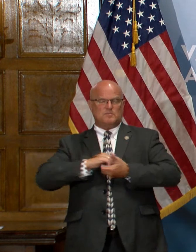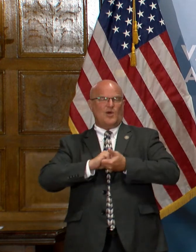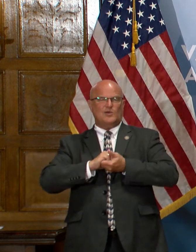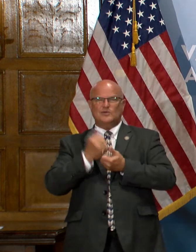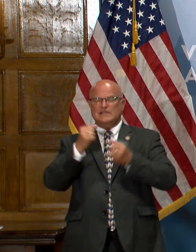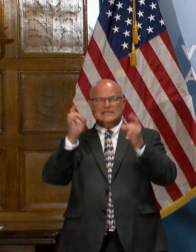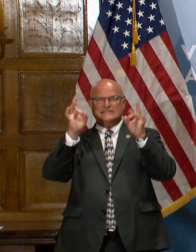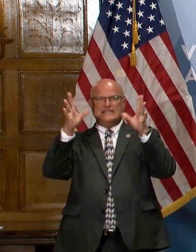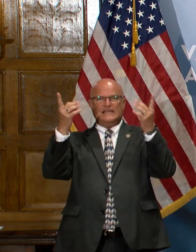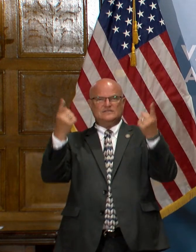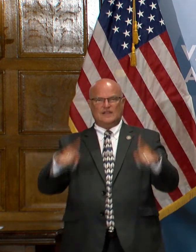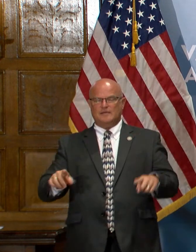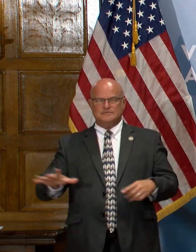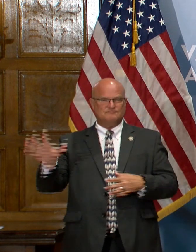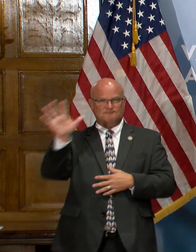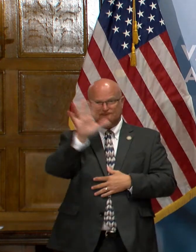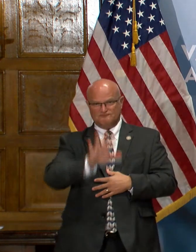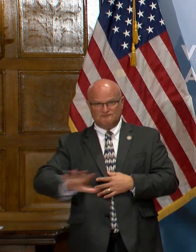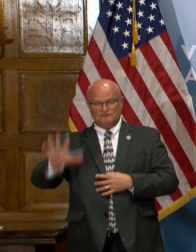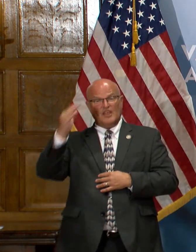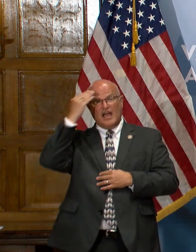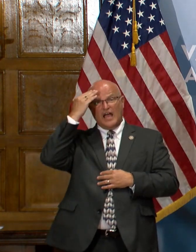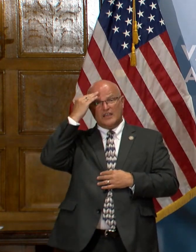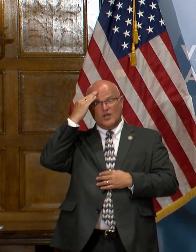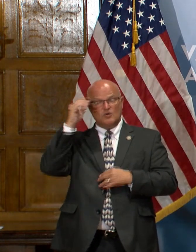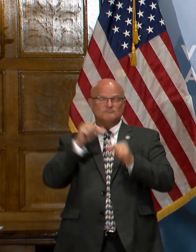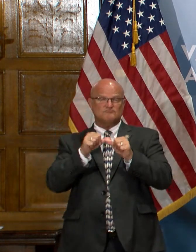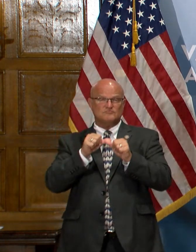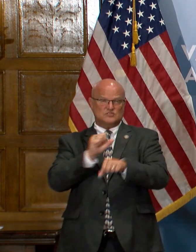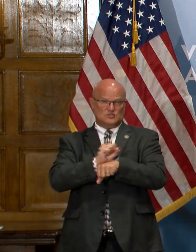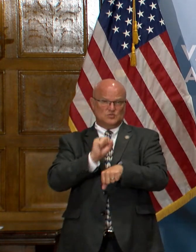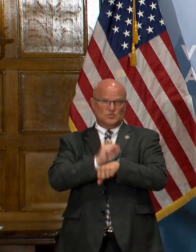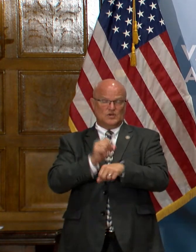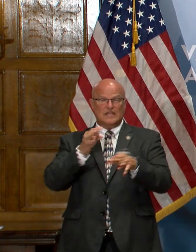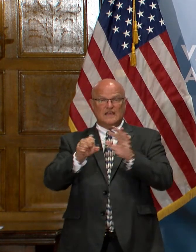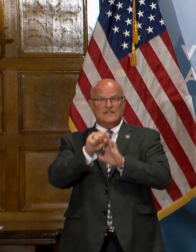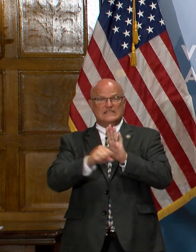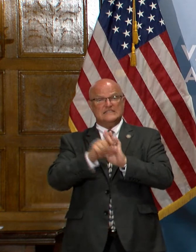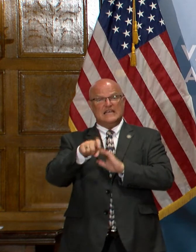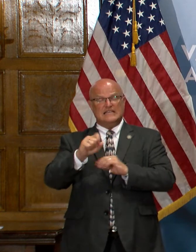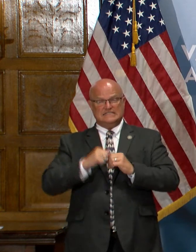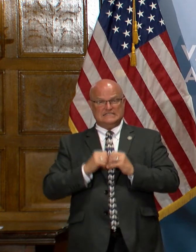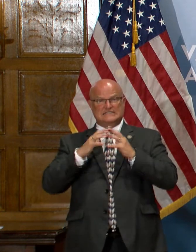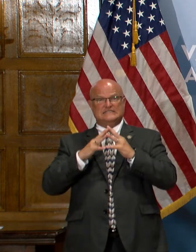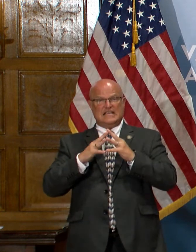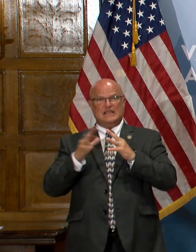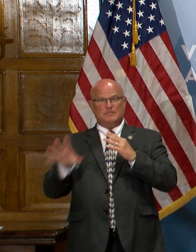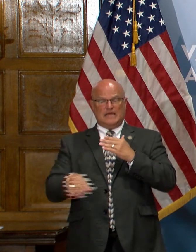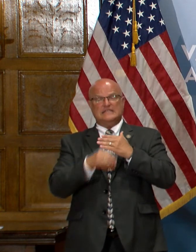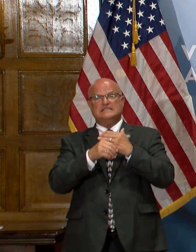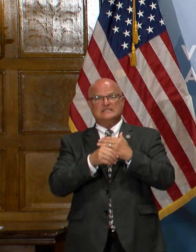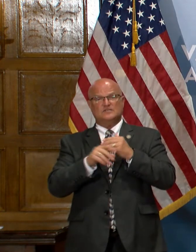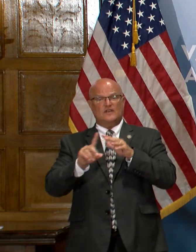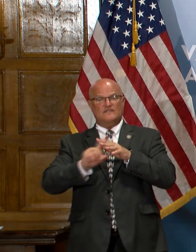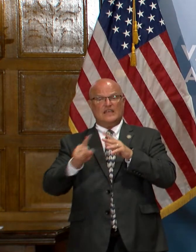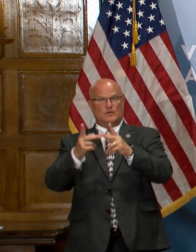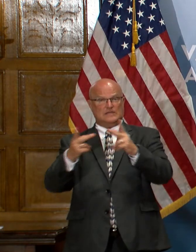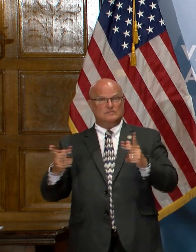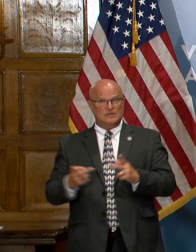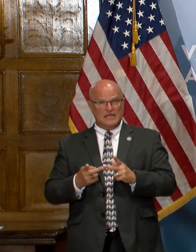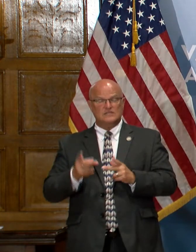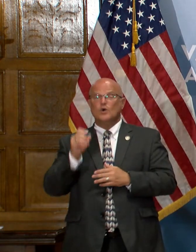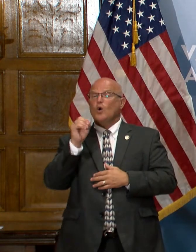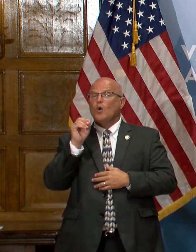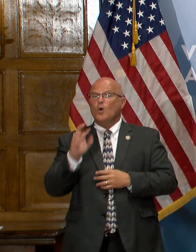any disaster, anywhere. I know that they will continue to do that. If the state needs to set up any additional evacuation